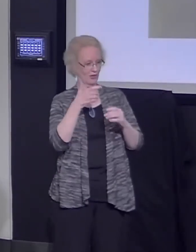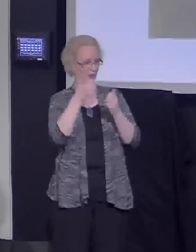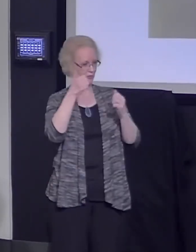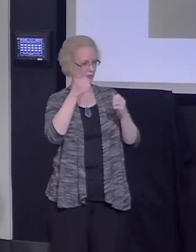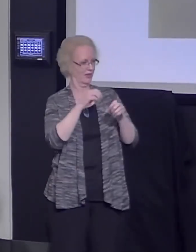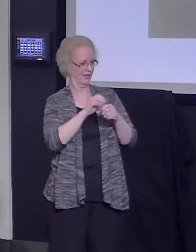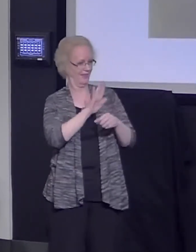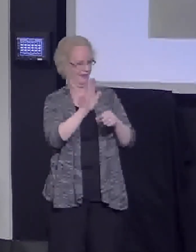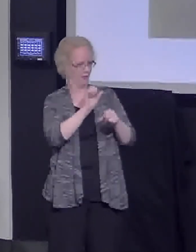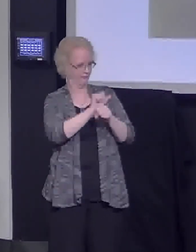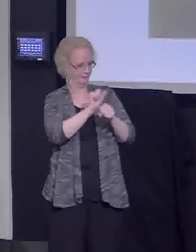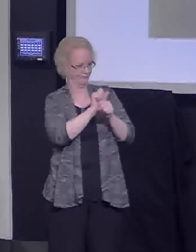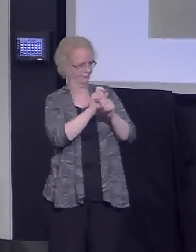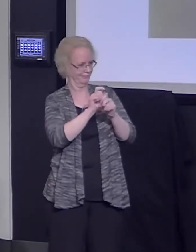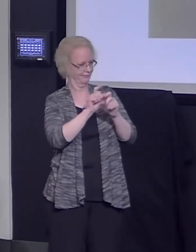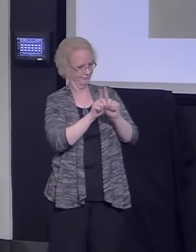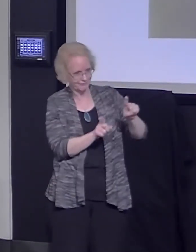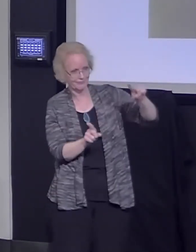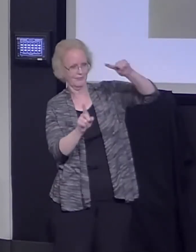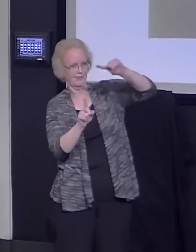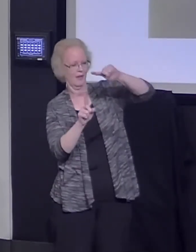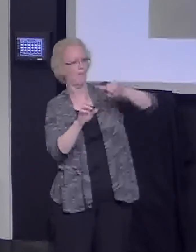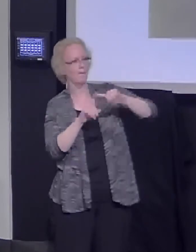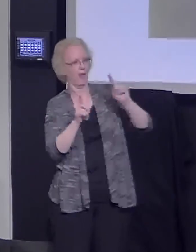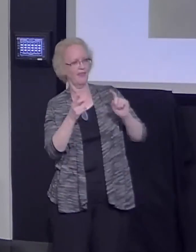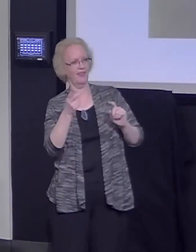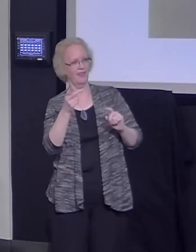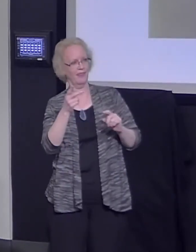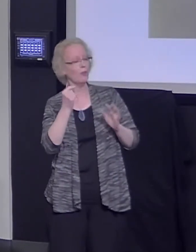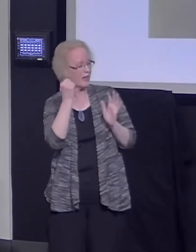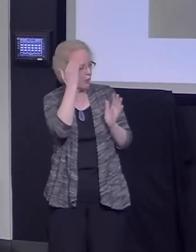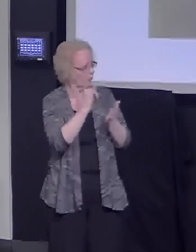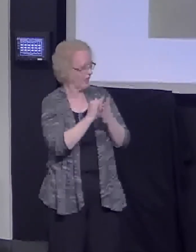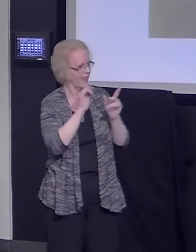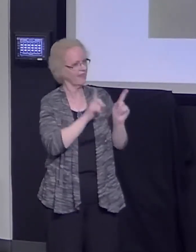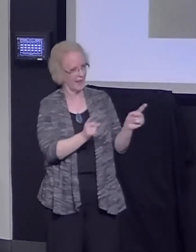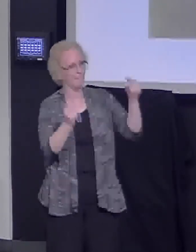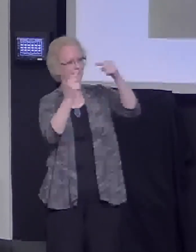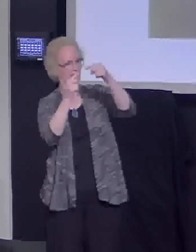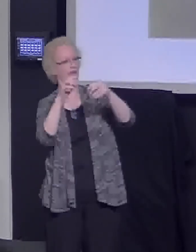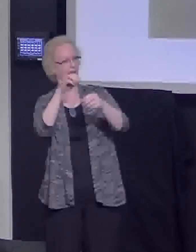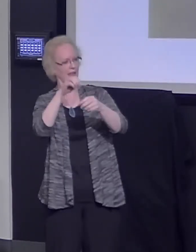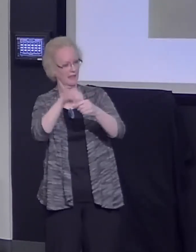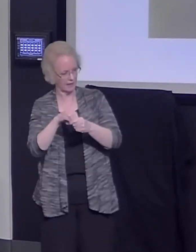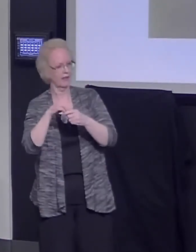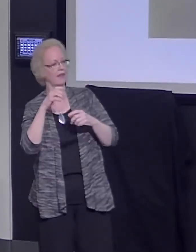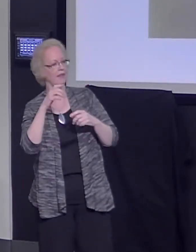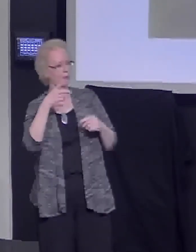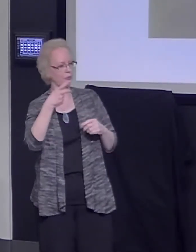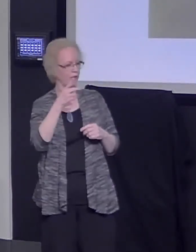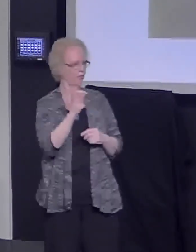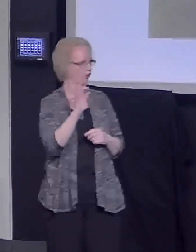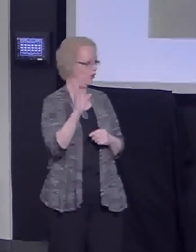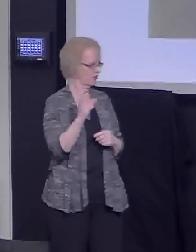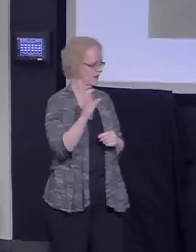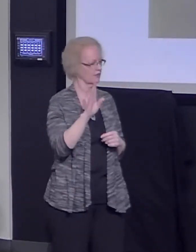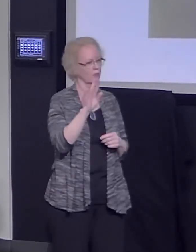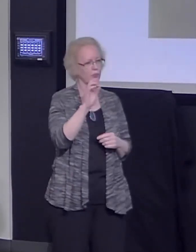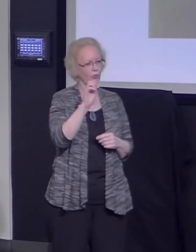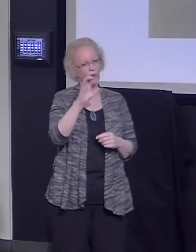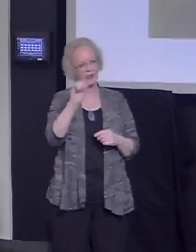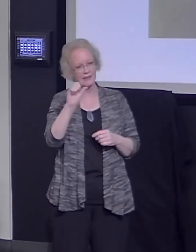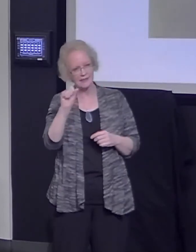but they meet. We know that they meet up in inferior frontal cortex. So Broca's area,